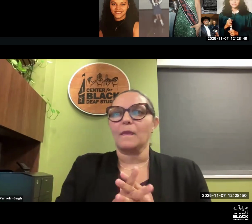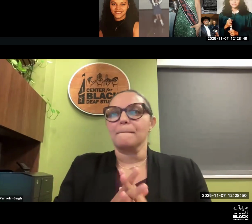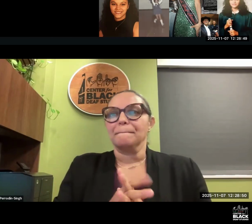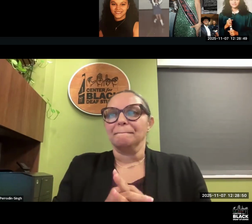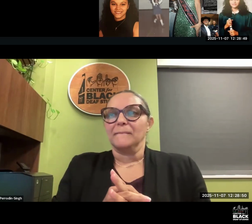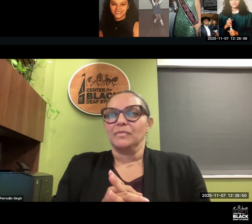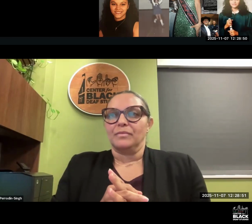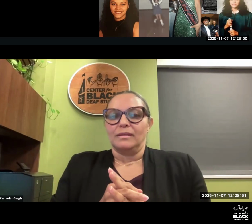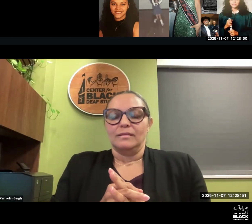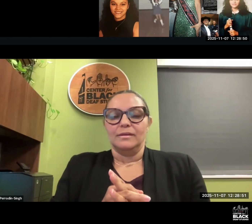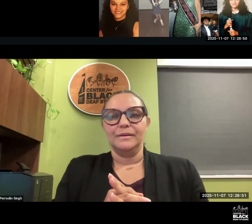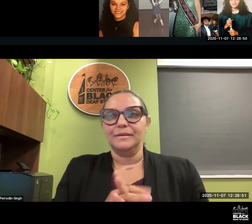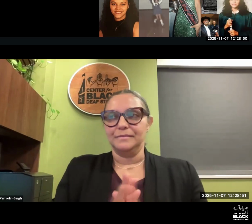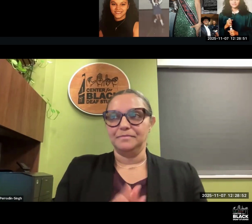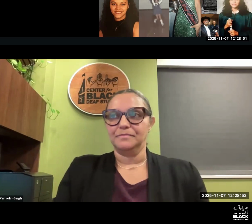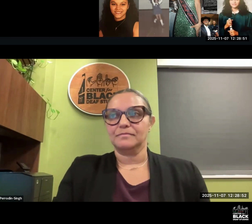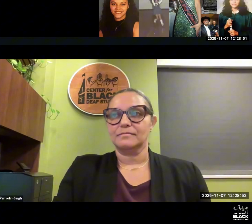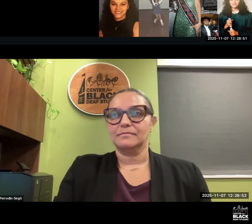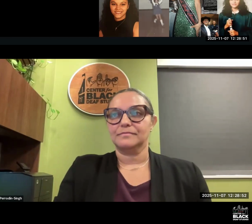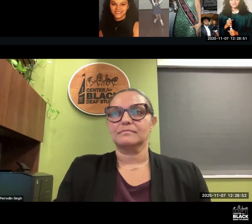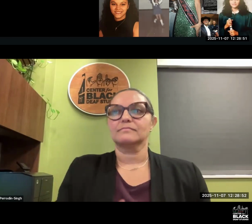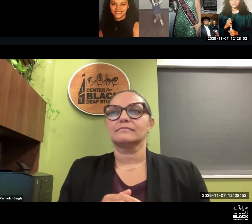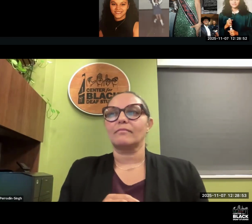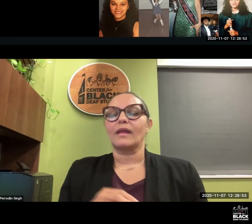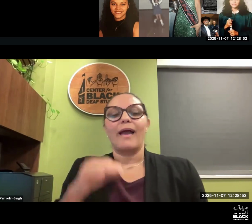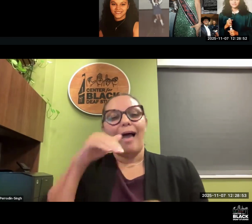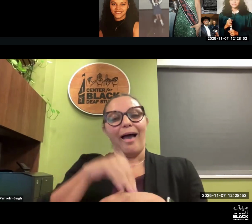have that love for learning even until this day.